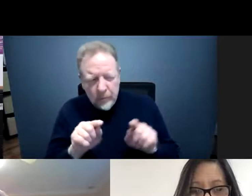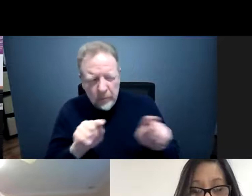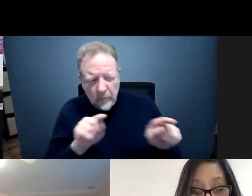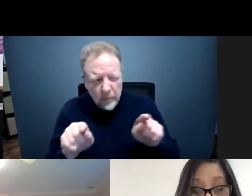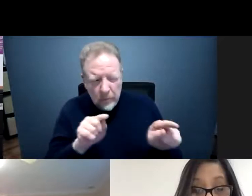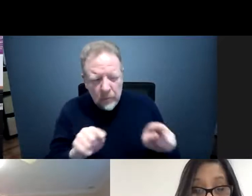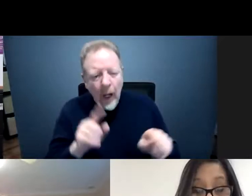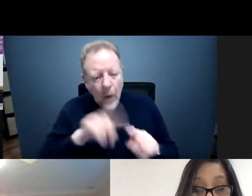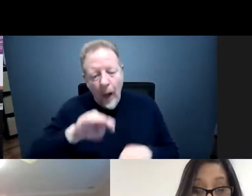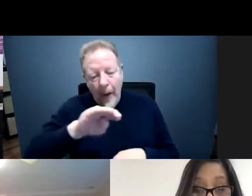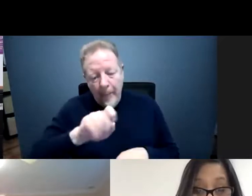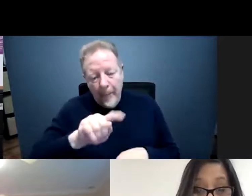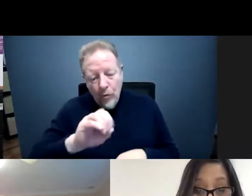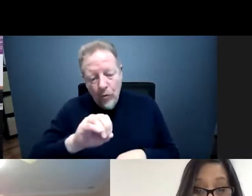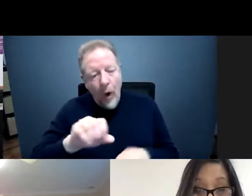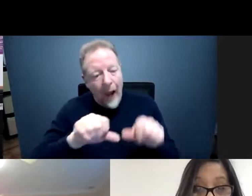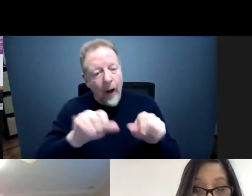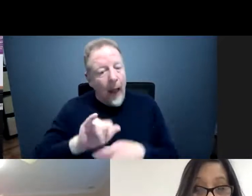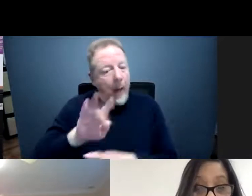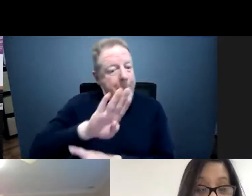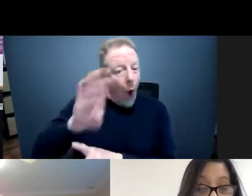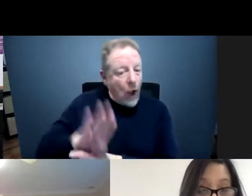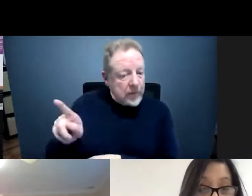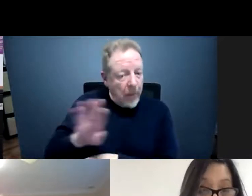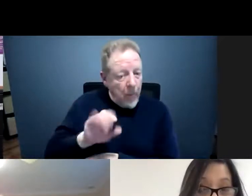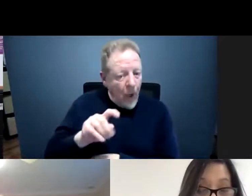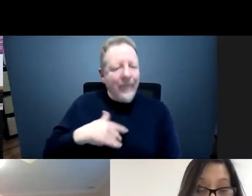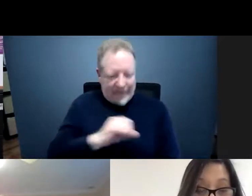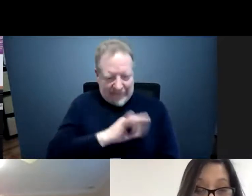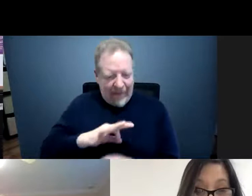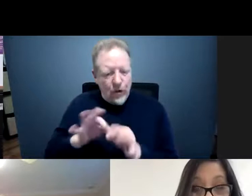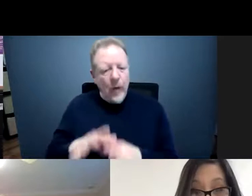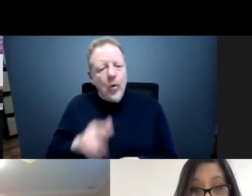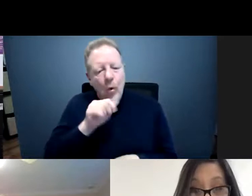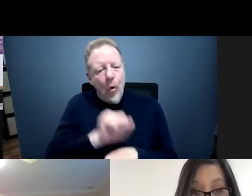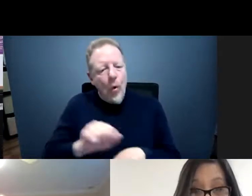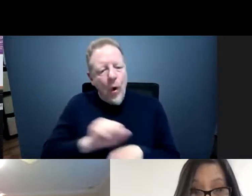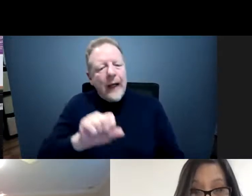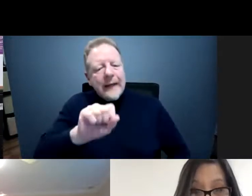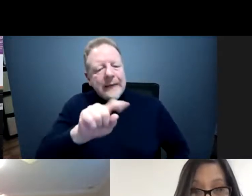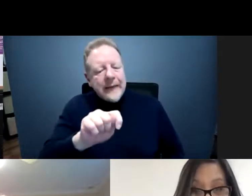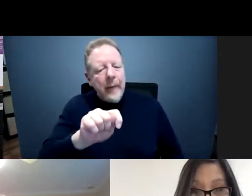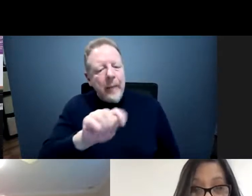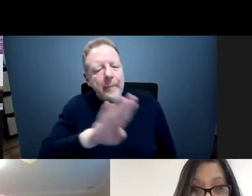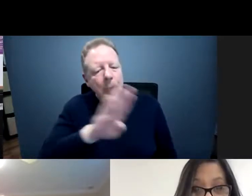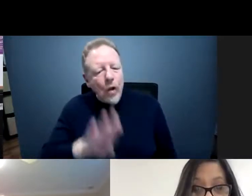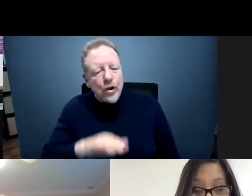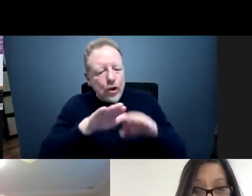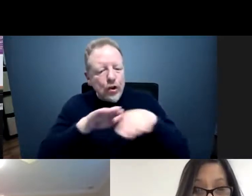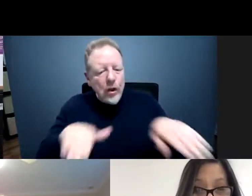metro areas like Boston, for example, there are some staff interpreters who have worked at, say, Boston Children's. And so they have that specialized